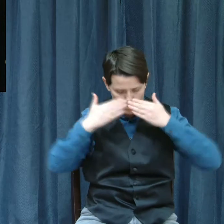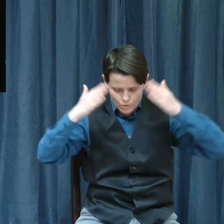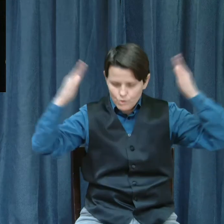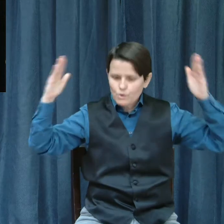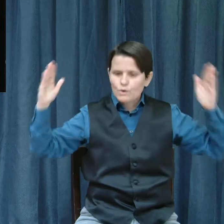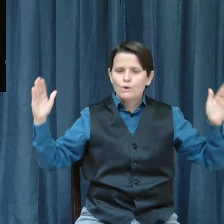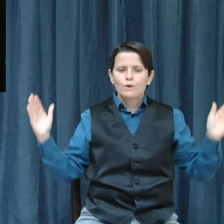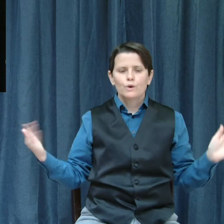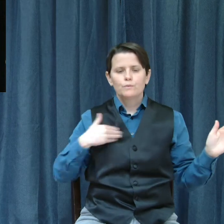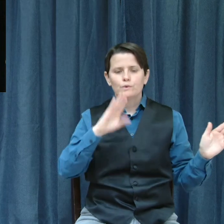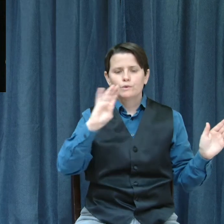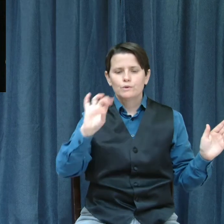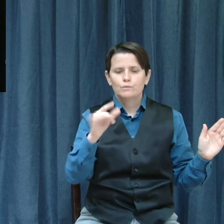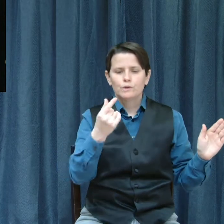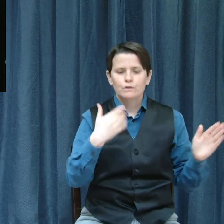to be